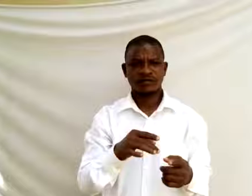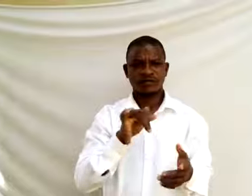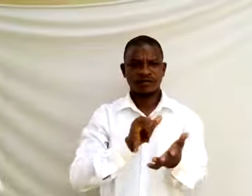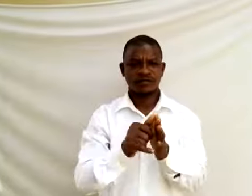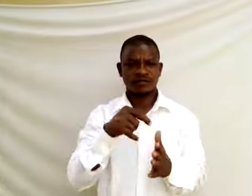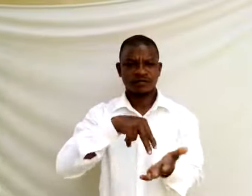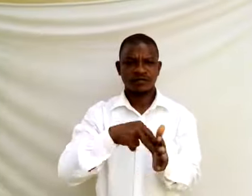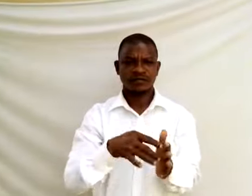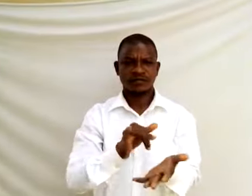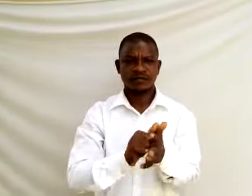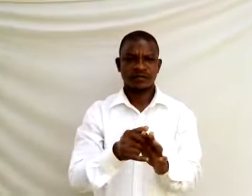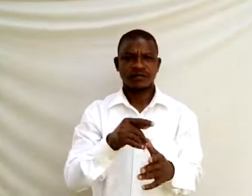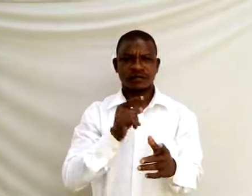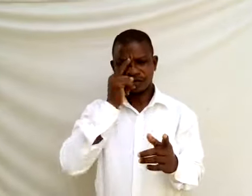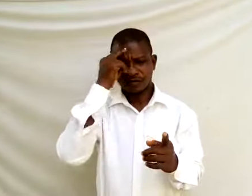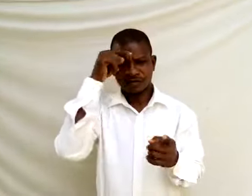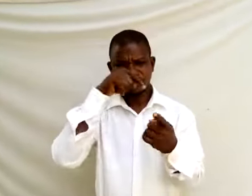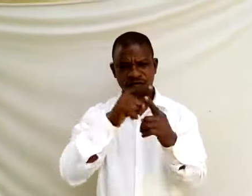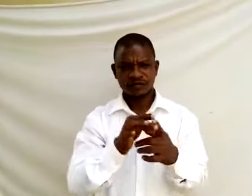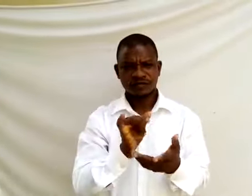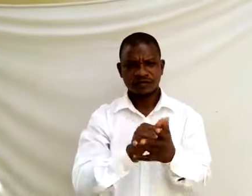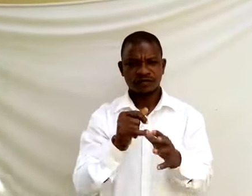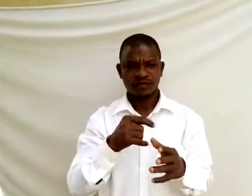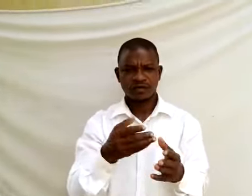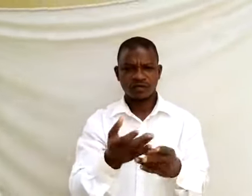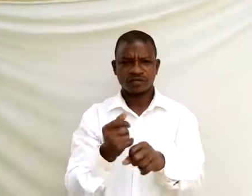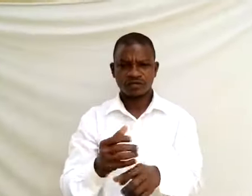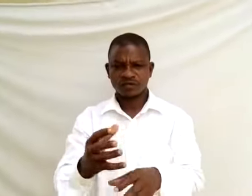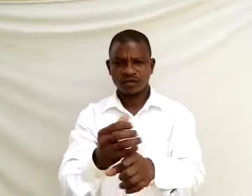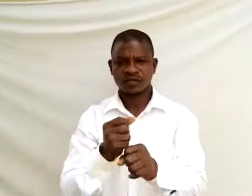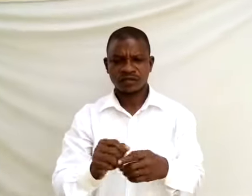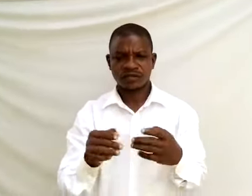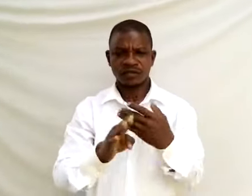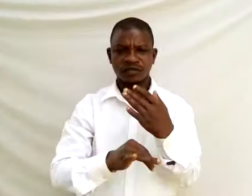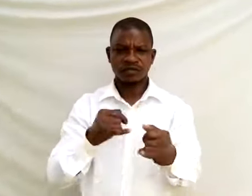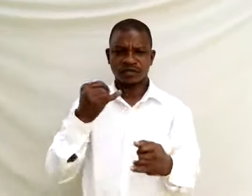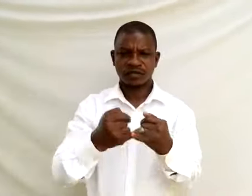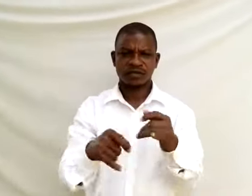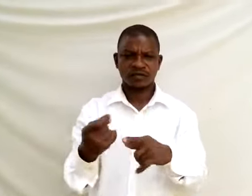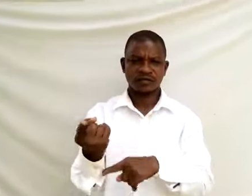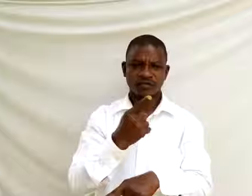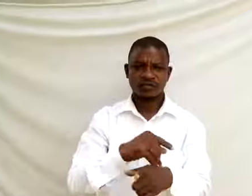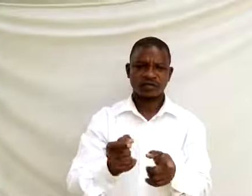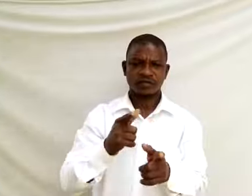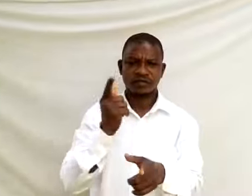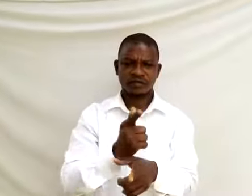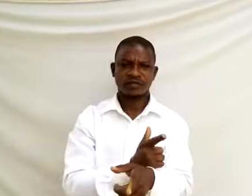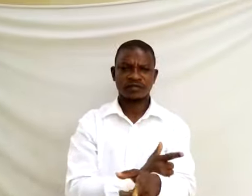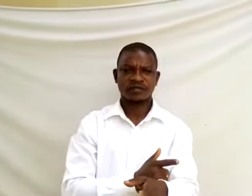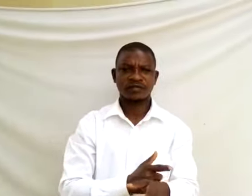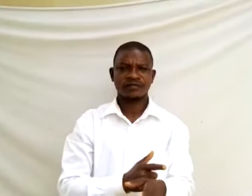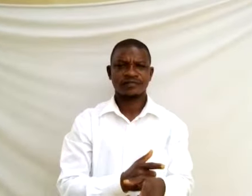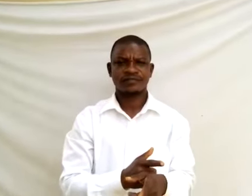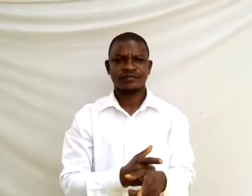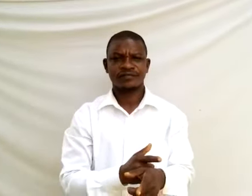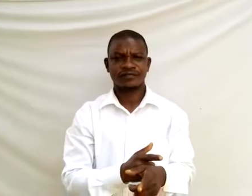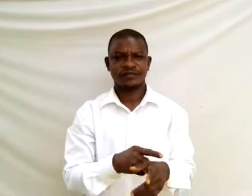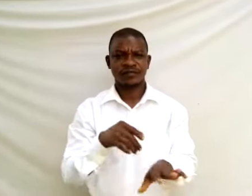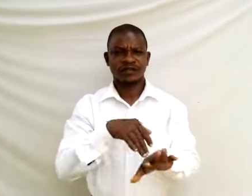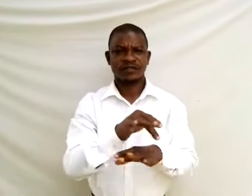the objectives we are bound to achieve at the end of today's lesson. At the end of